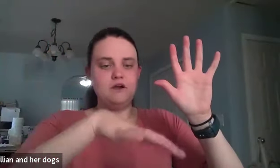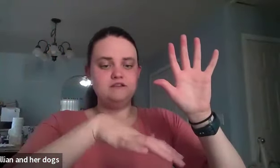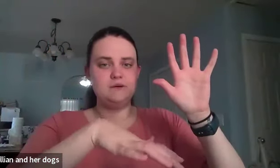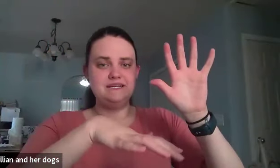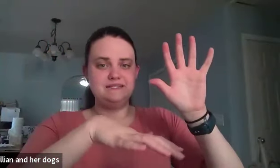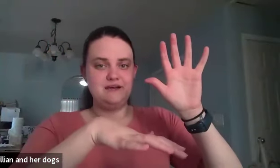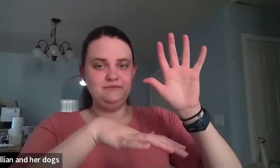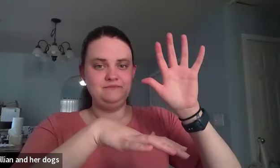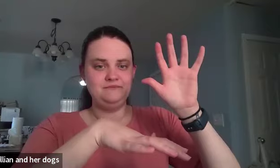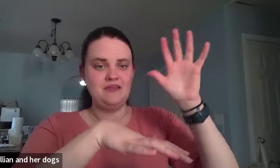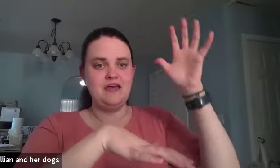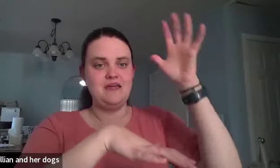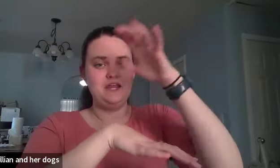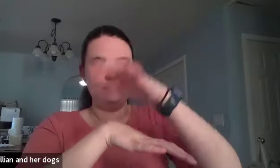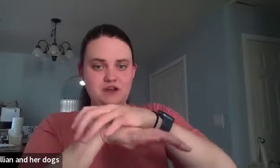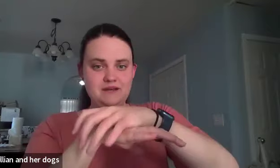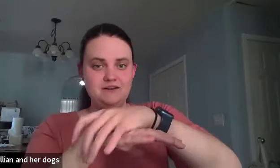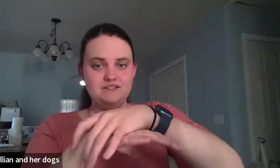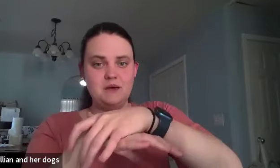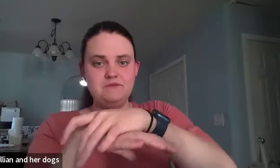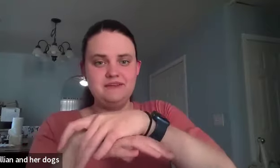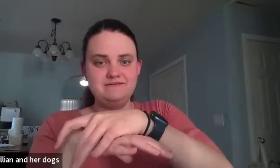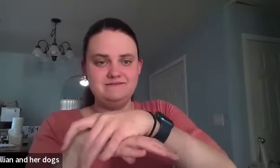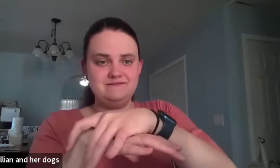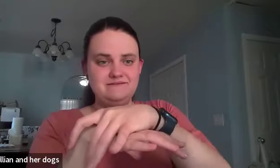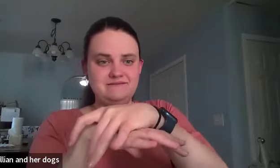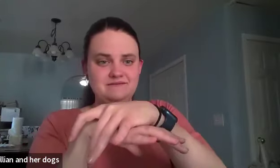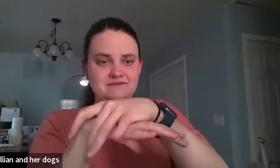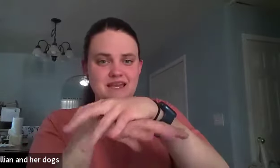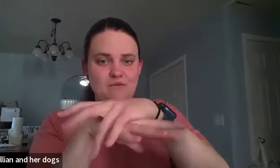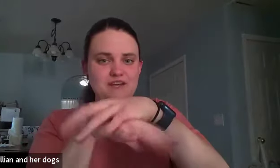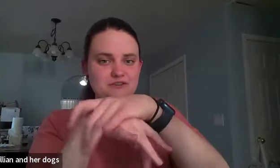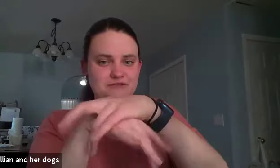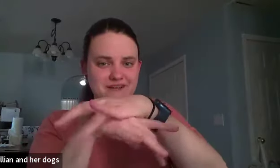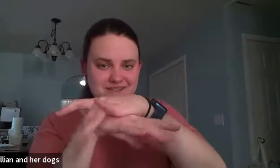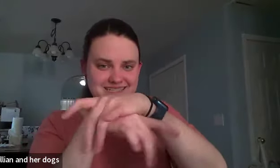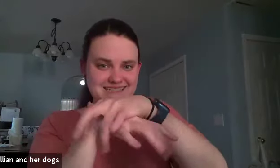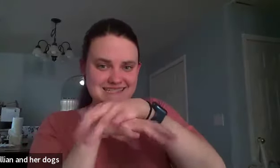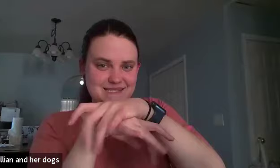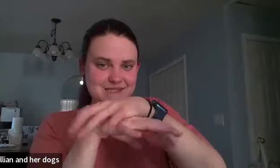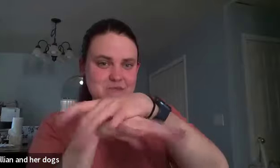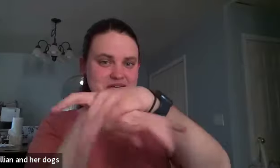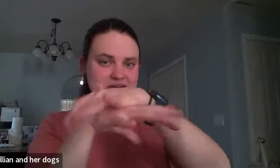your non-dominant down and then your dominant on top of it and wiggle your fingers.